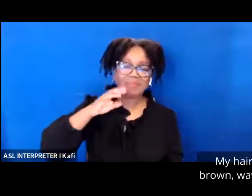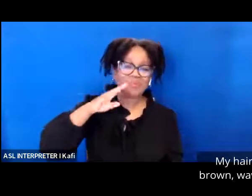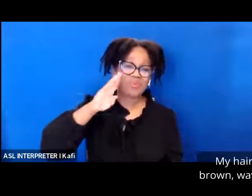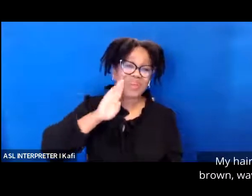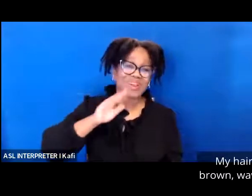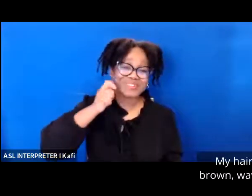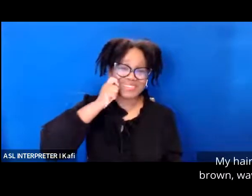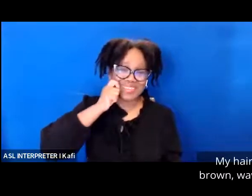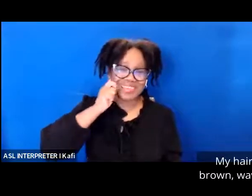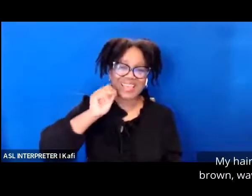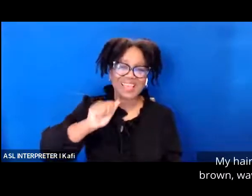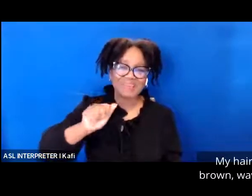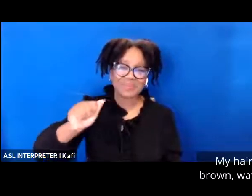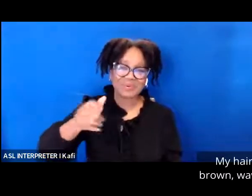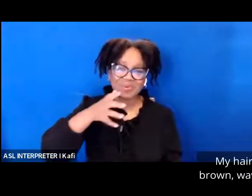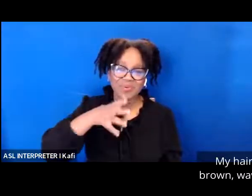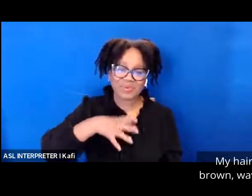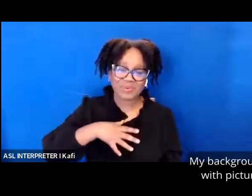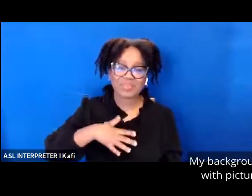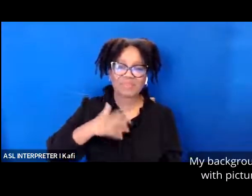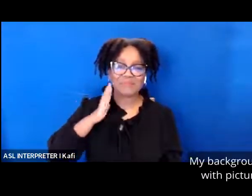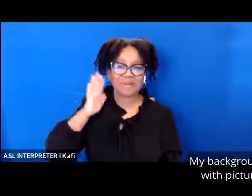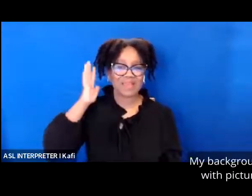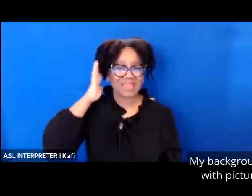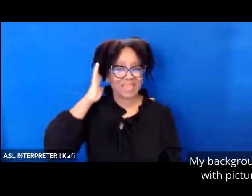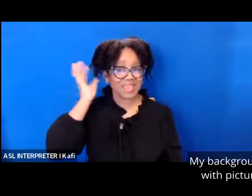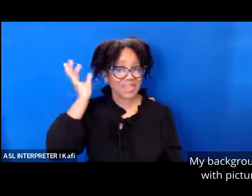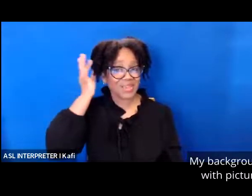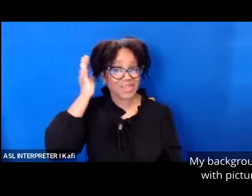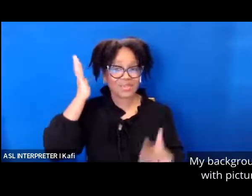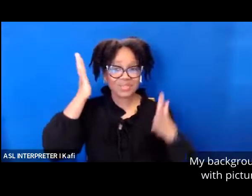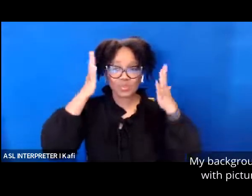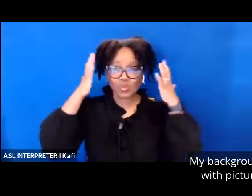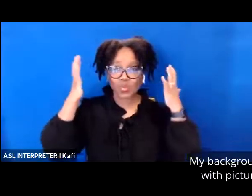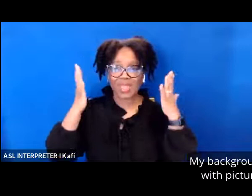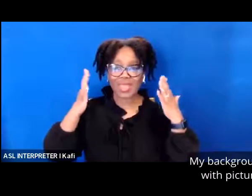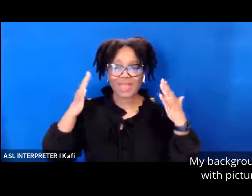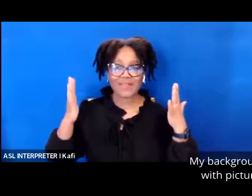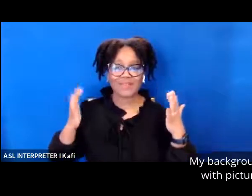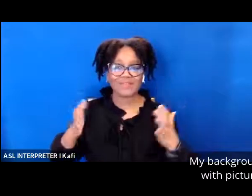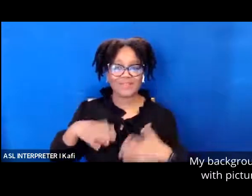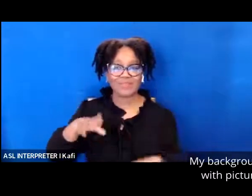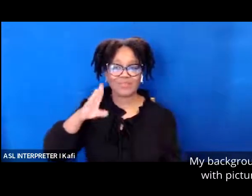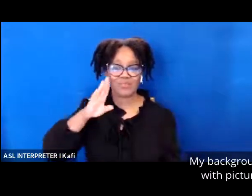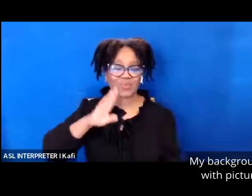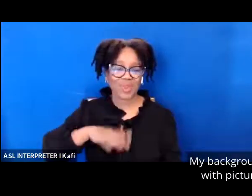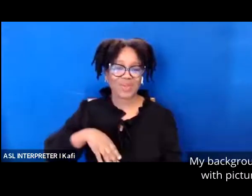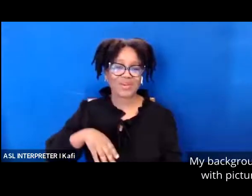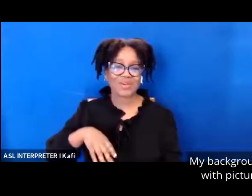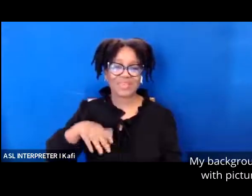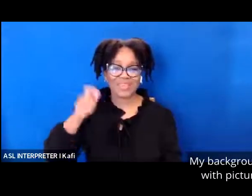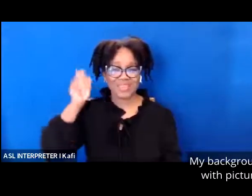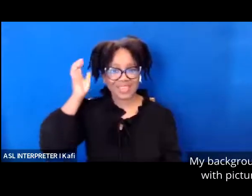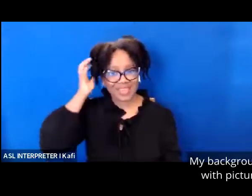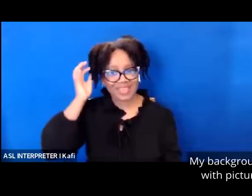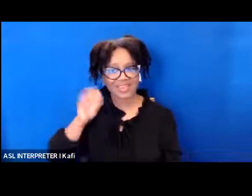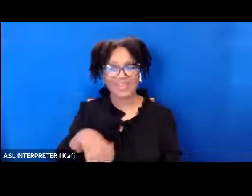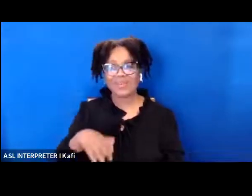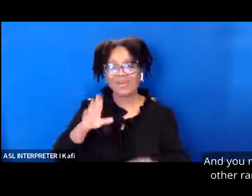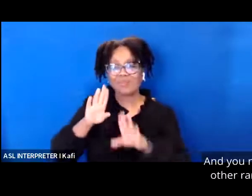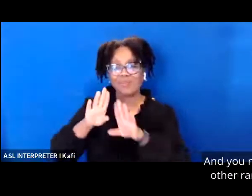brown wavy medium hair my background is whitish gray with pictures on the